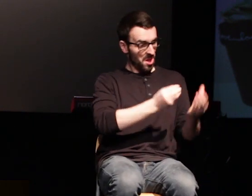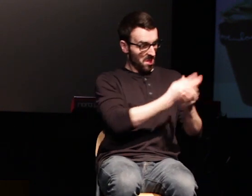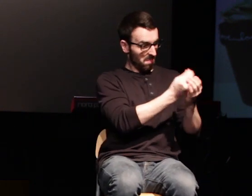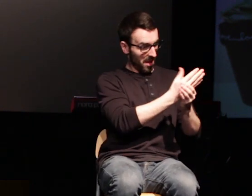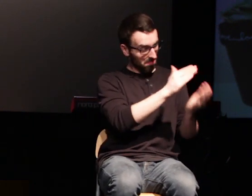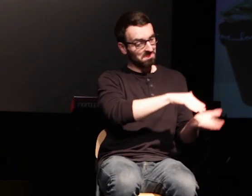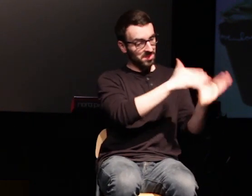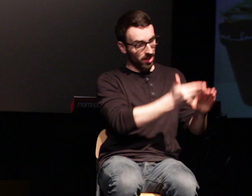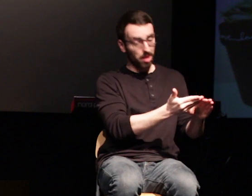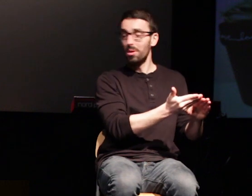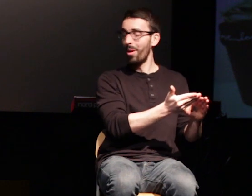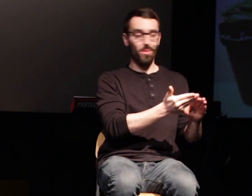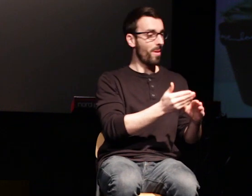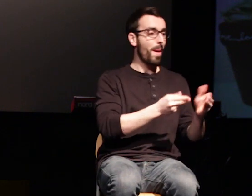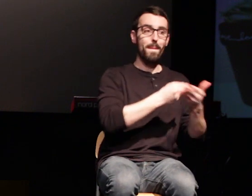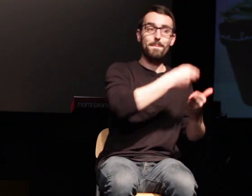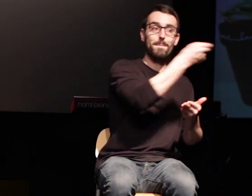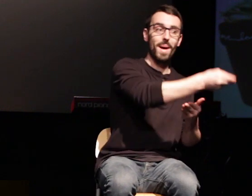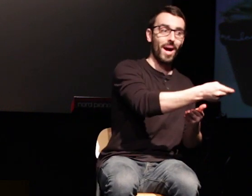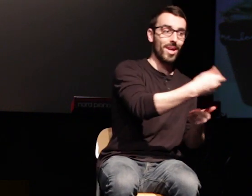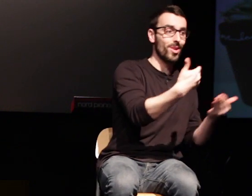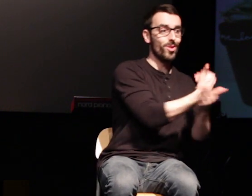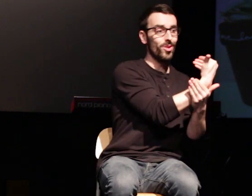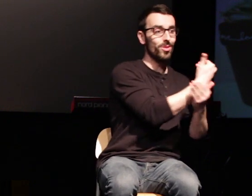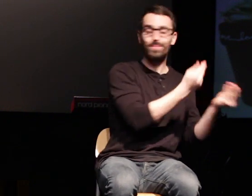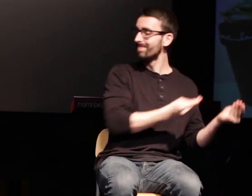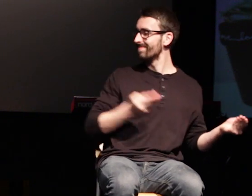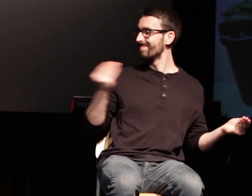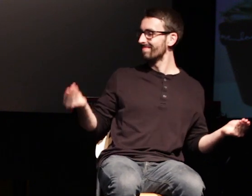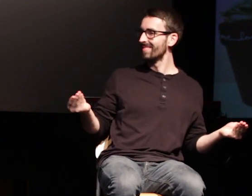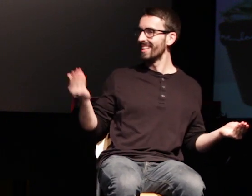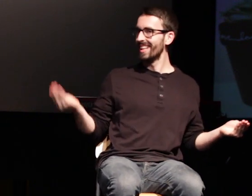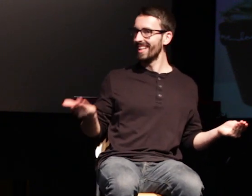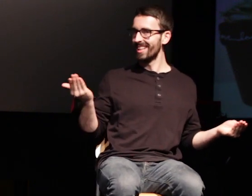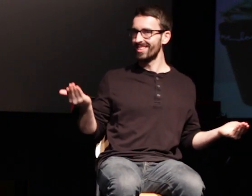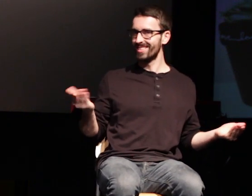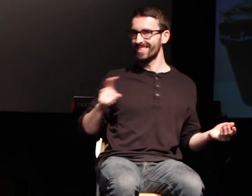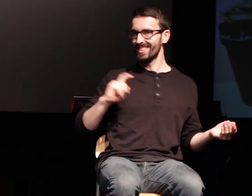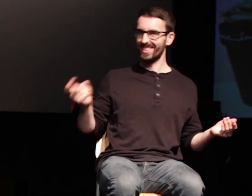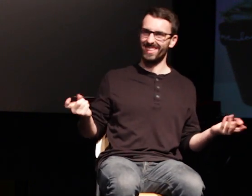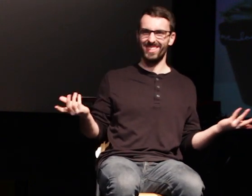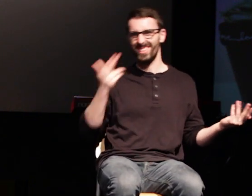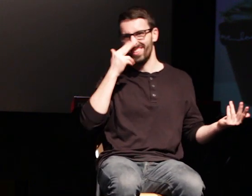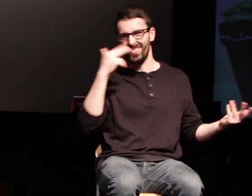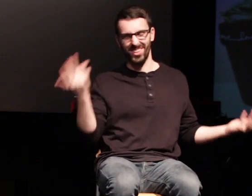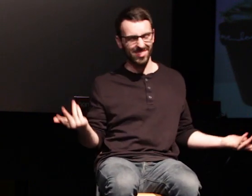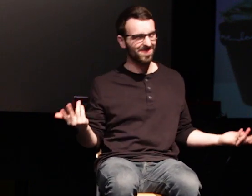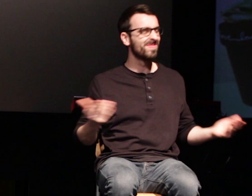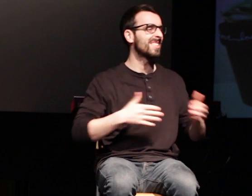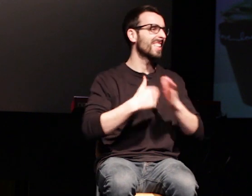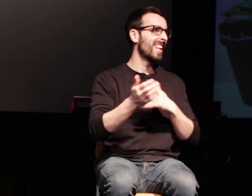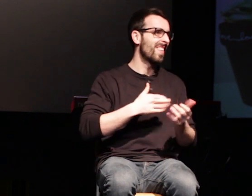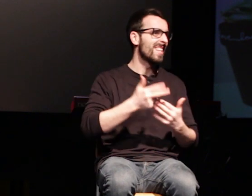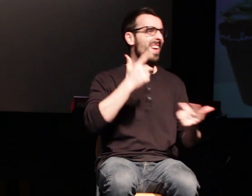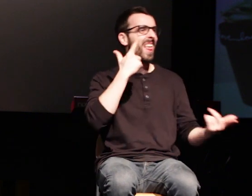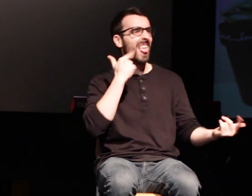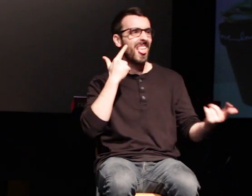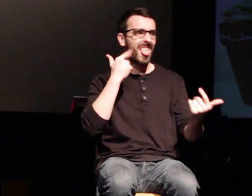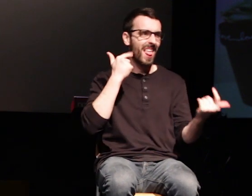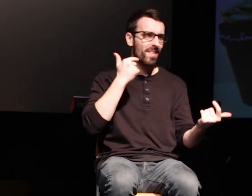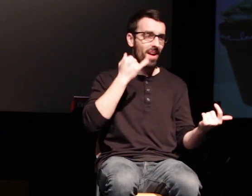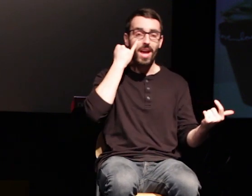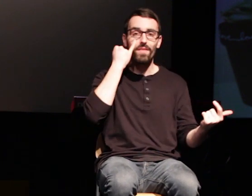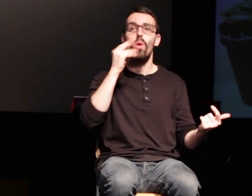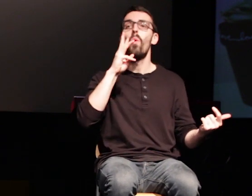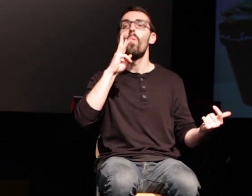Spend $4 at Meijer and it's just her heart glows. She loves it. So we've just laughed because no matter what we do, it's like if you overwater it, it dies.